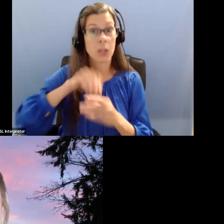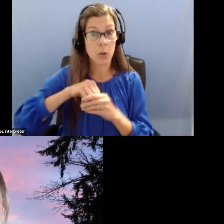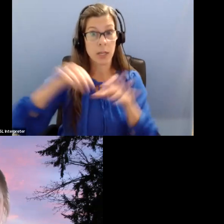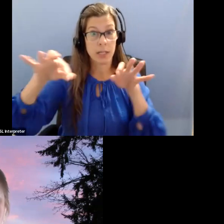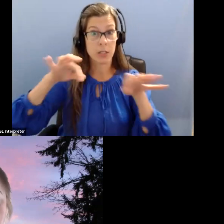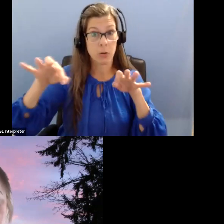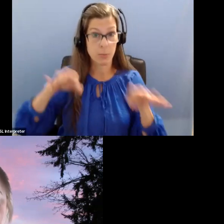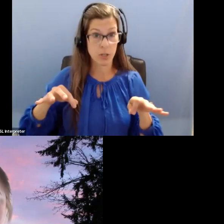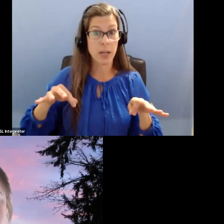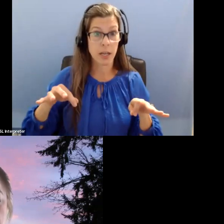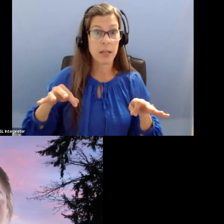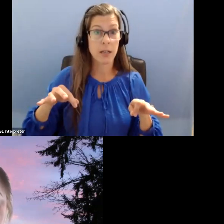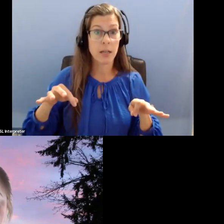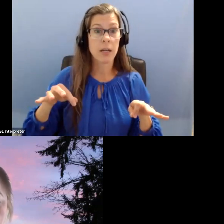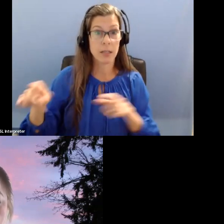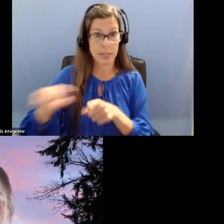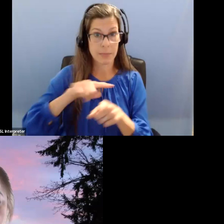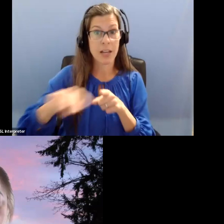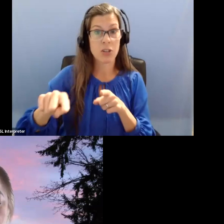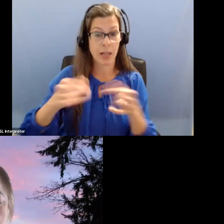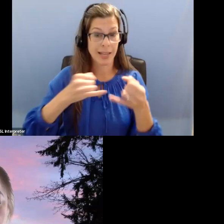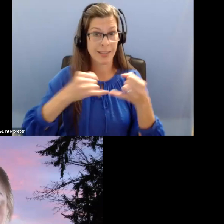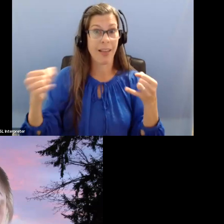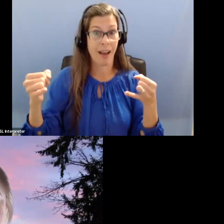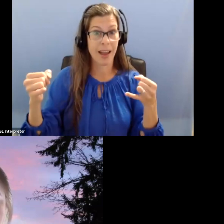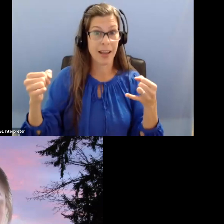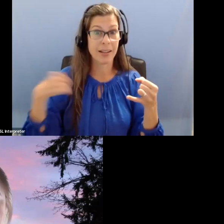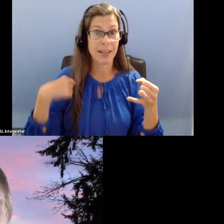on specialized lines, like we talked about